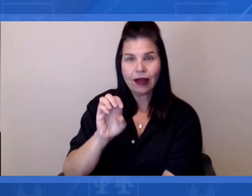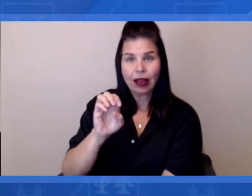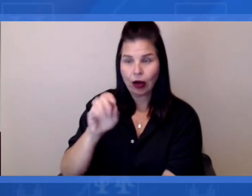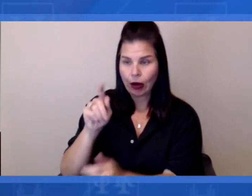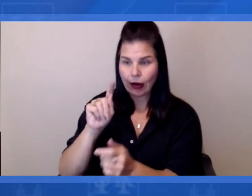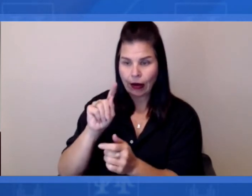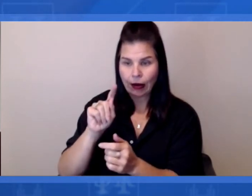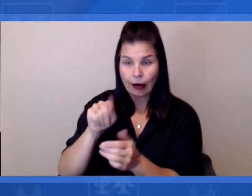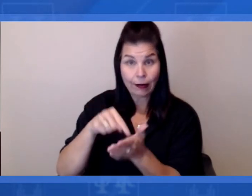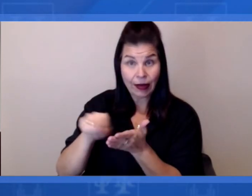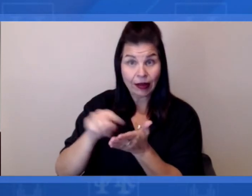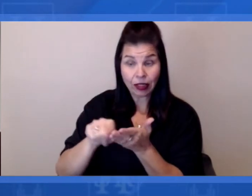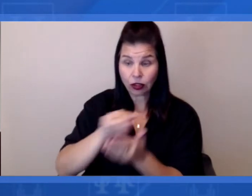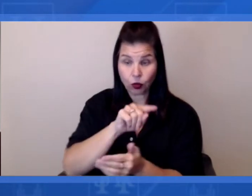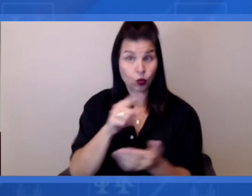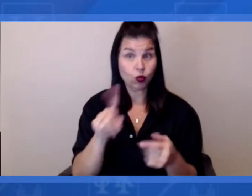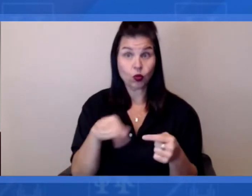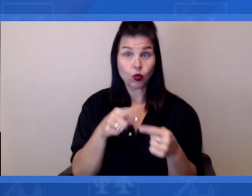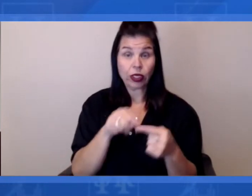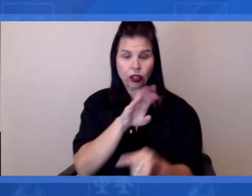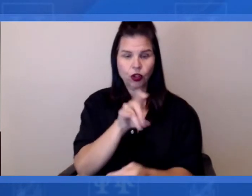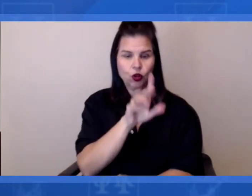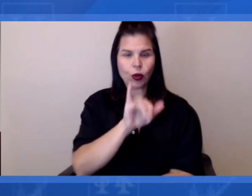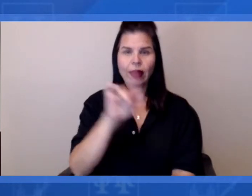1st, 2021.